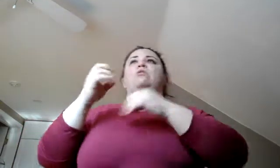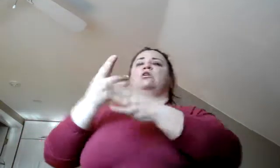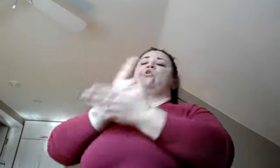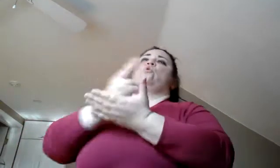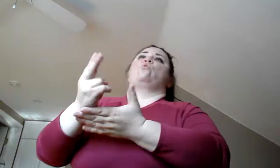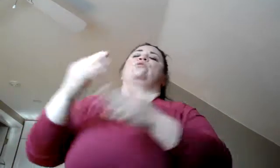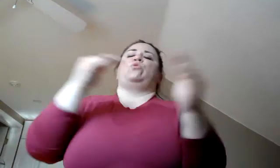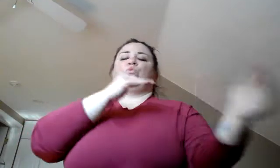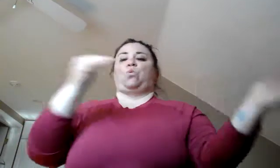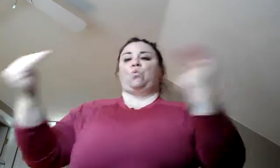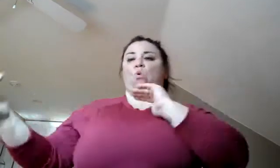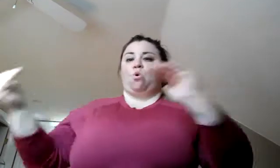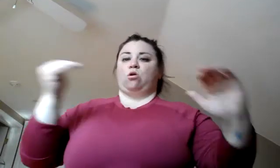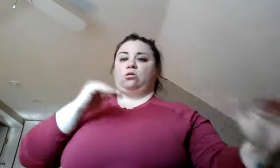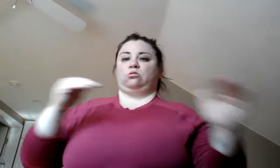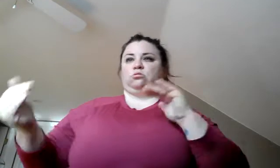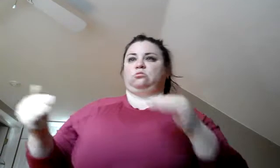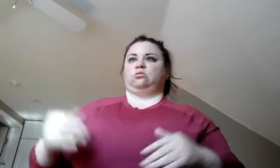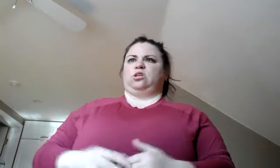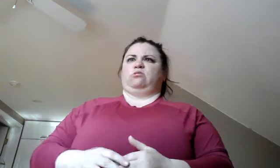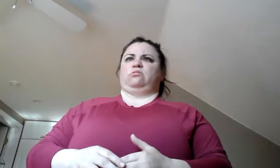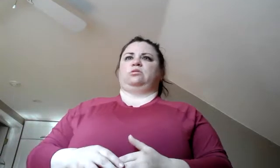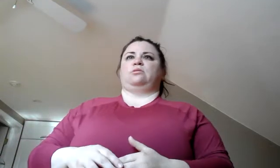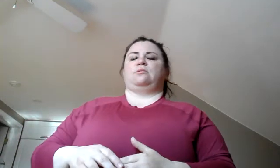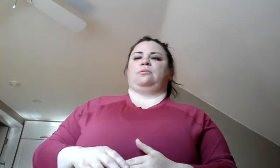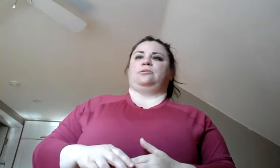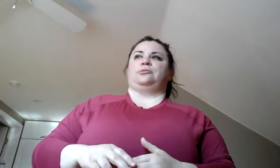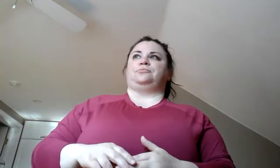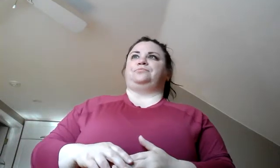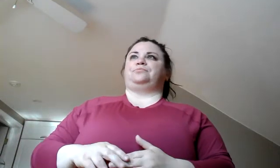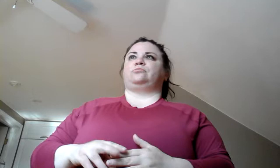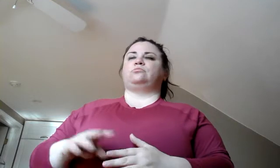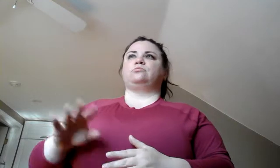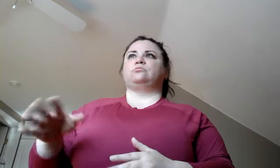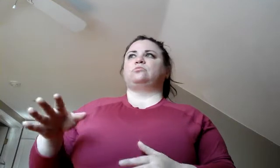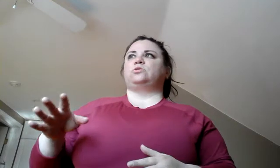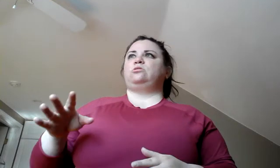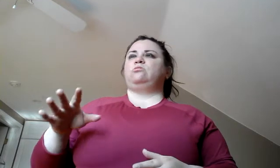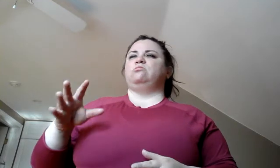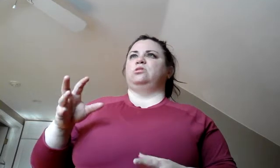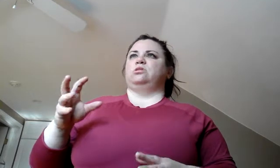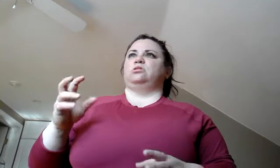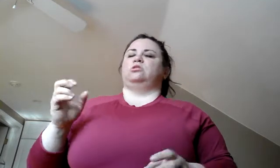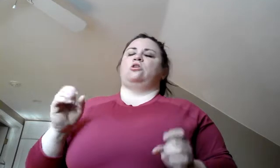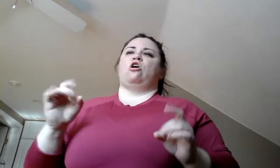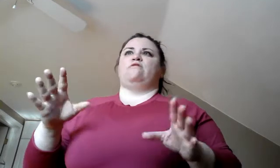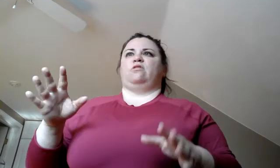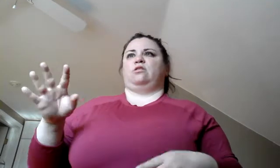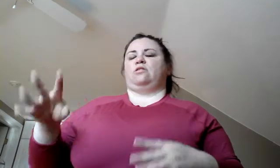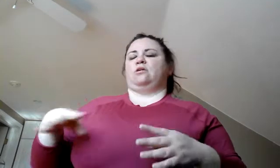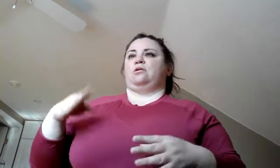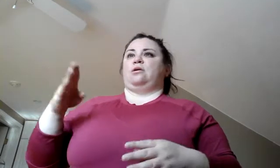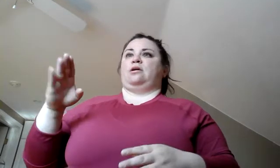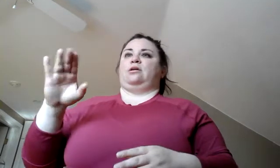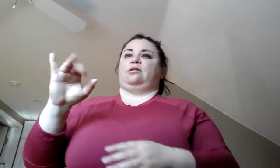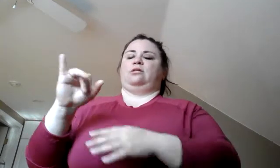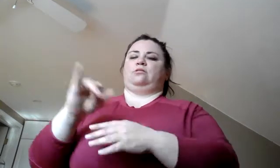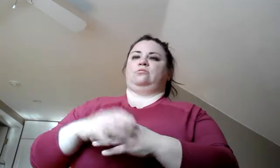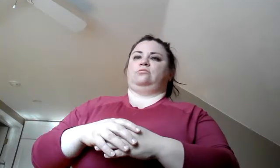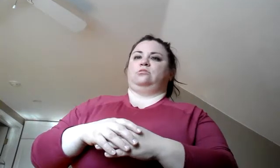are, barbaric things are going on in the Taliban, so it's not a big leap to think that they can think barbarically here. So